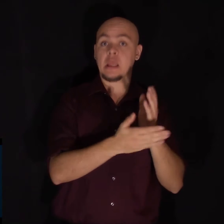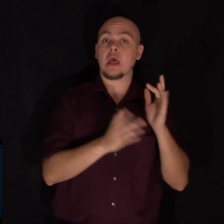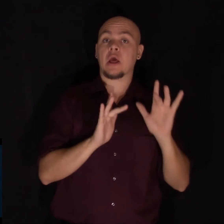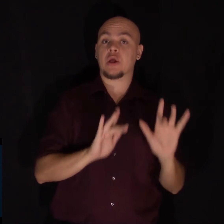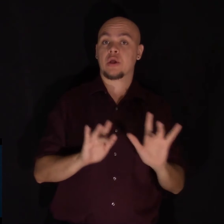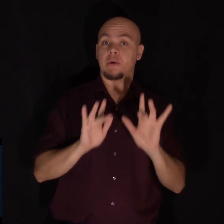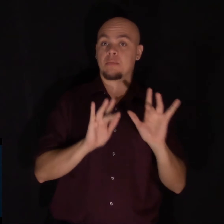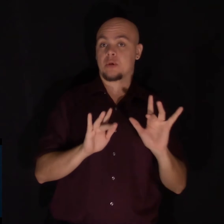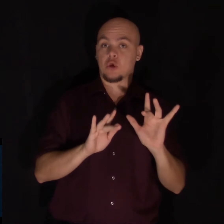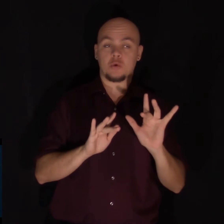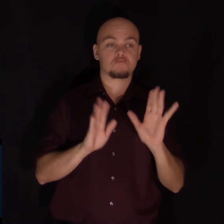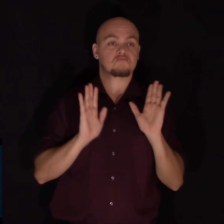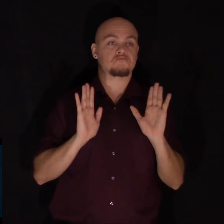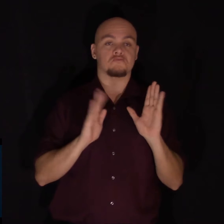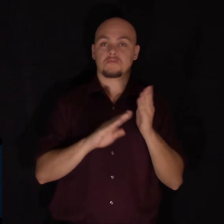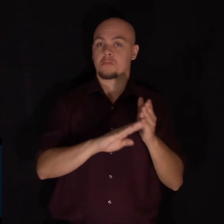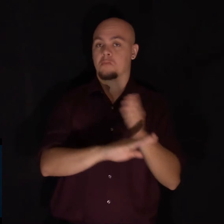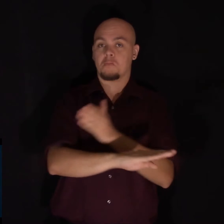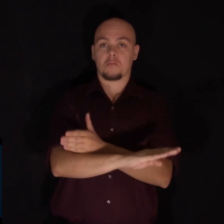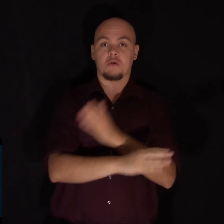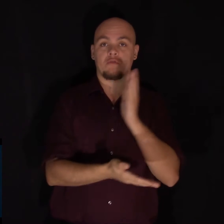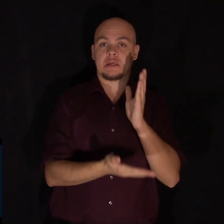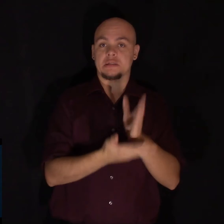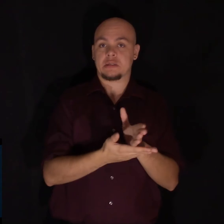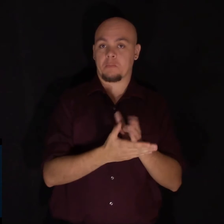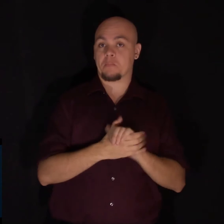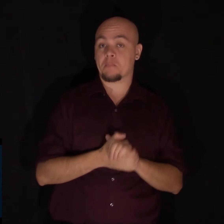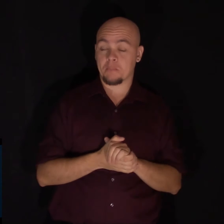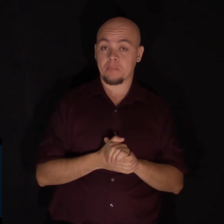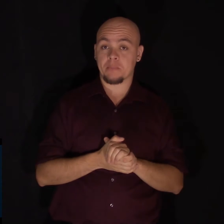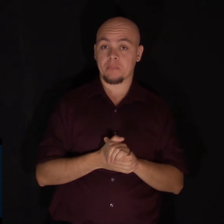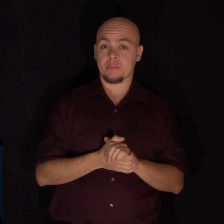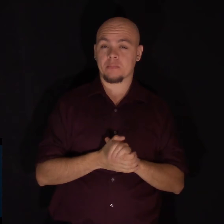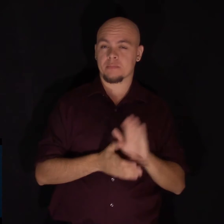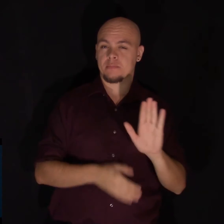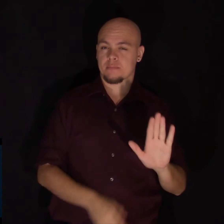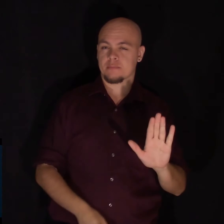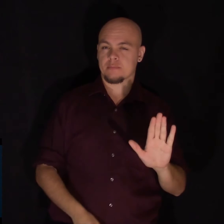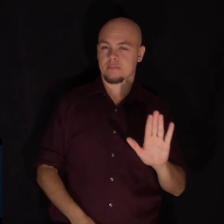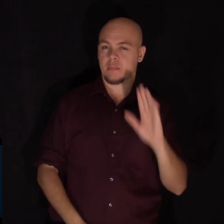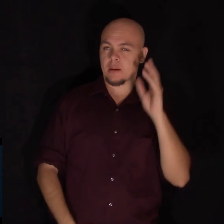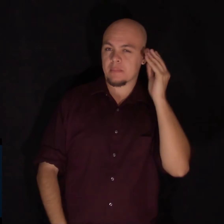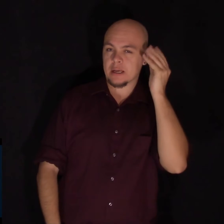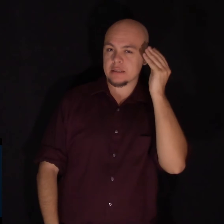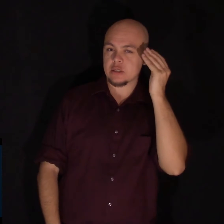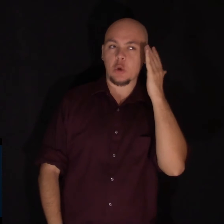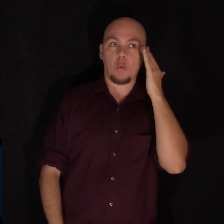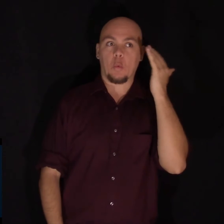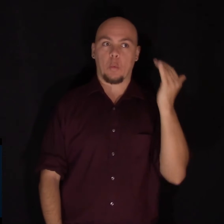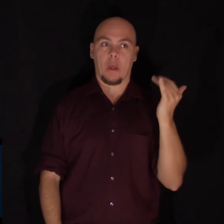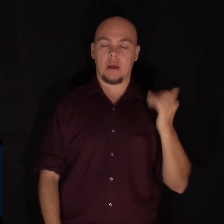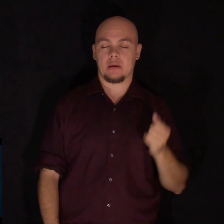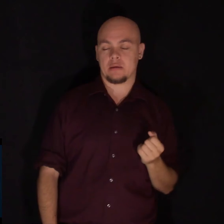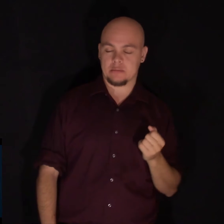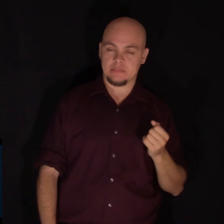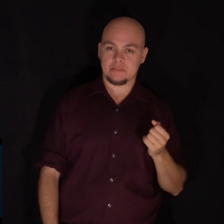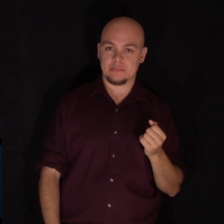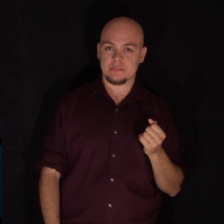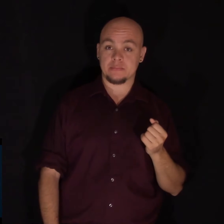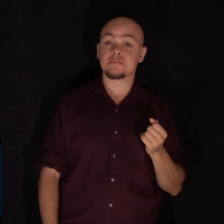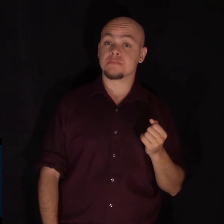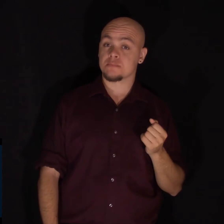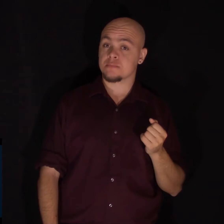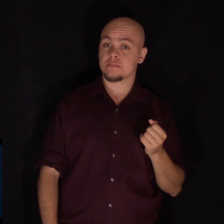hardware and software just stops getting better for some reason. Now take a moment to consider why this might happen. I mean, given